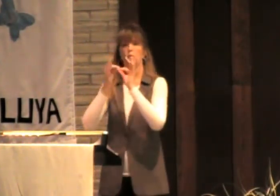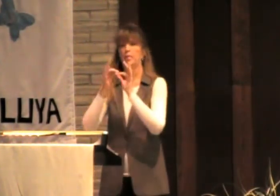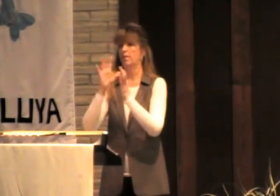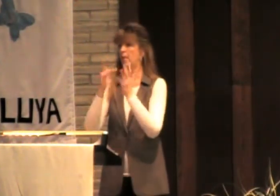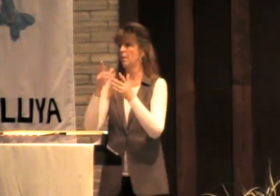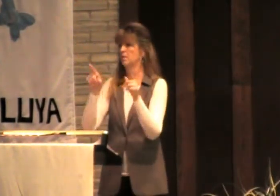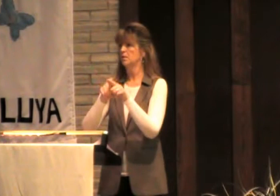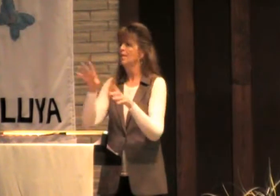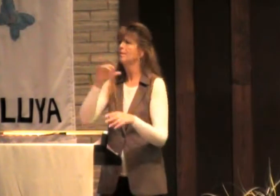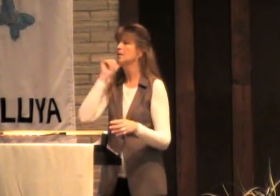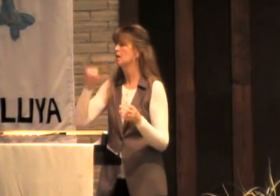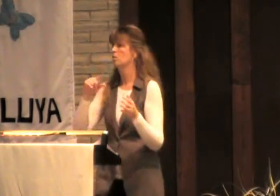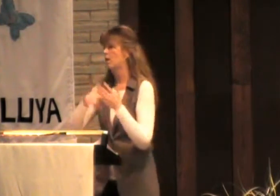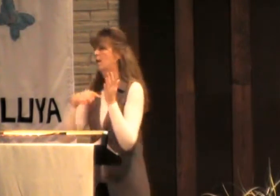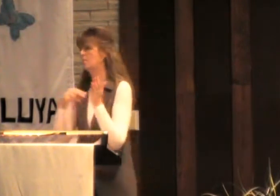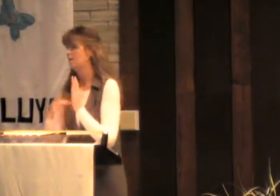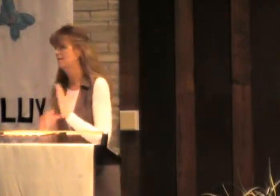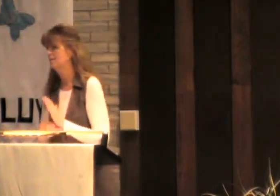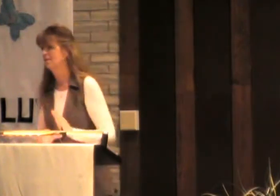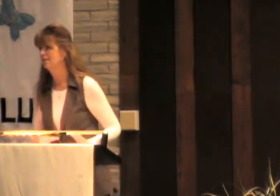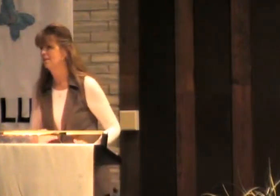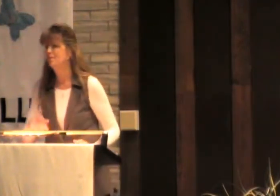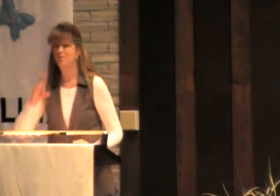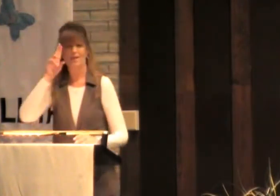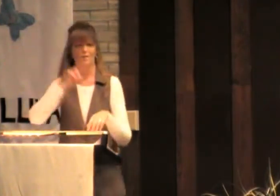We're not all going to interpret the Bible the same.